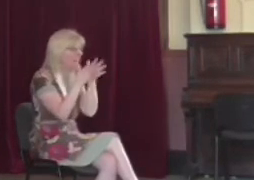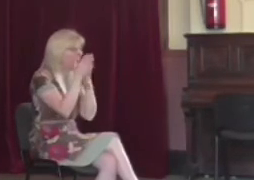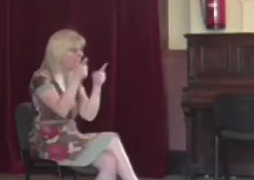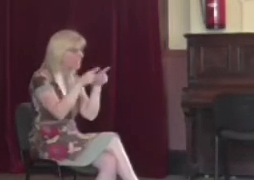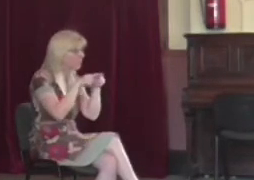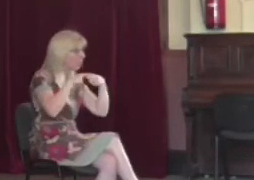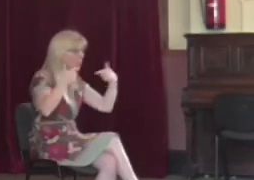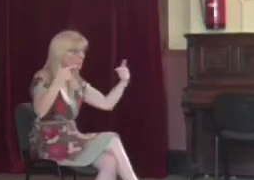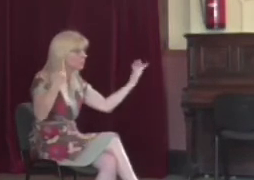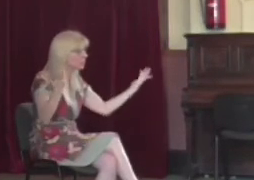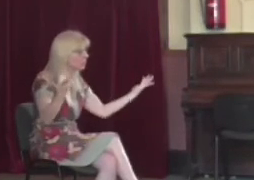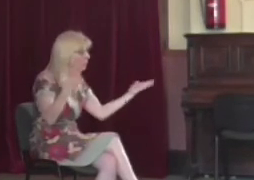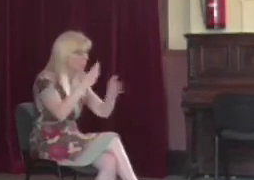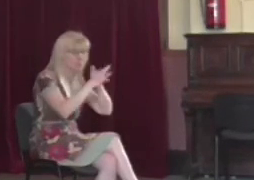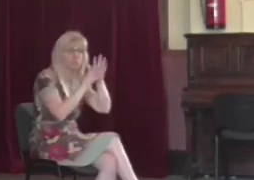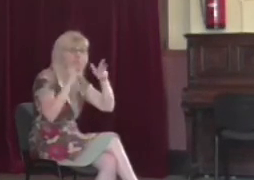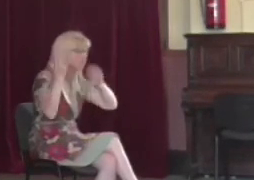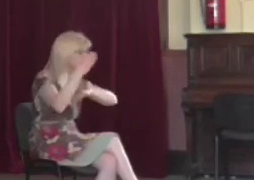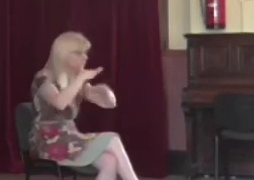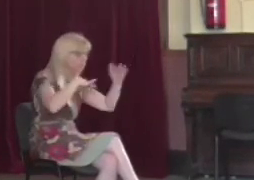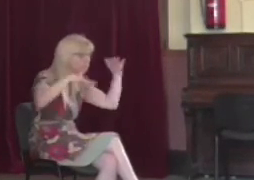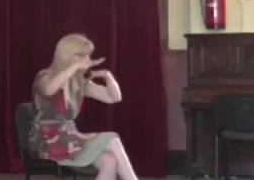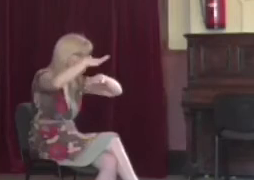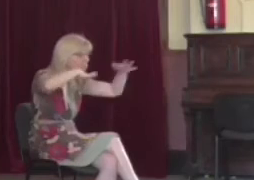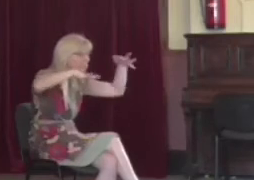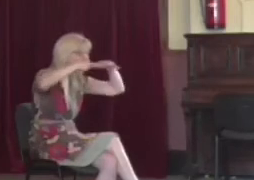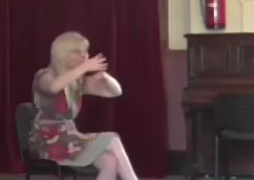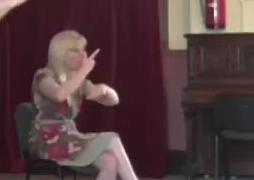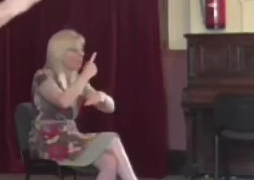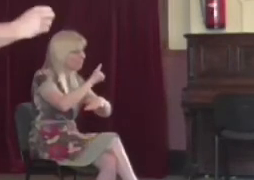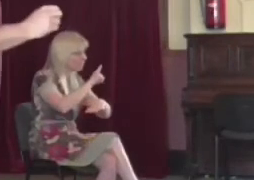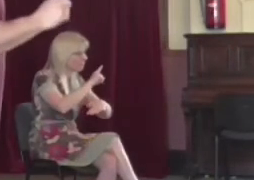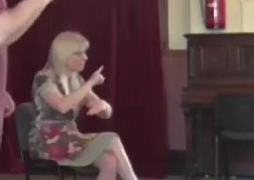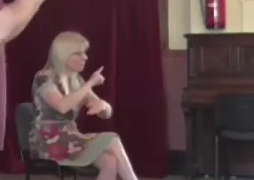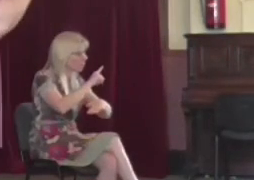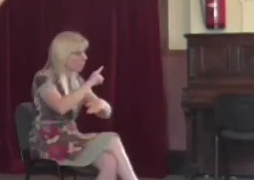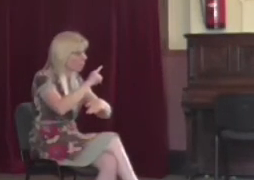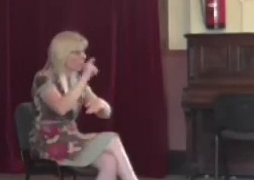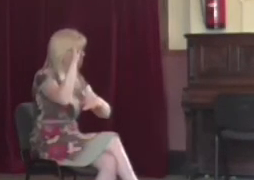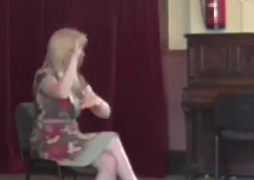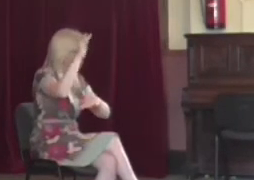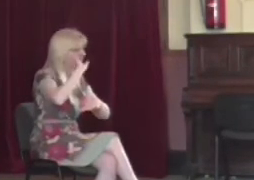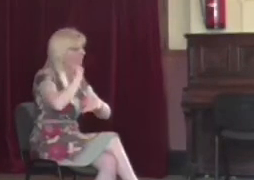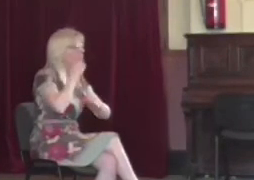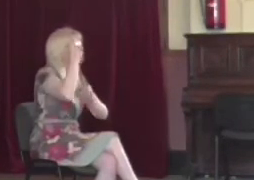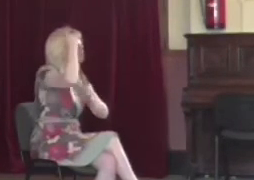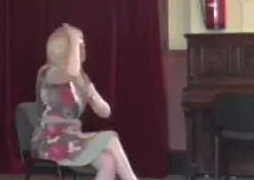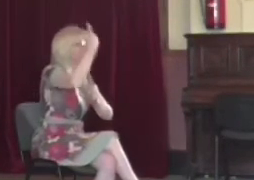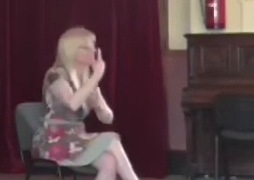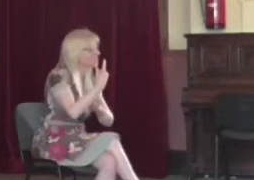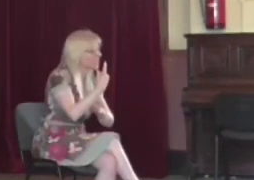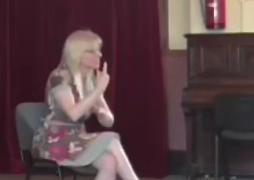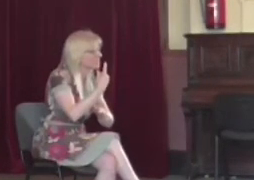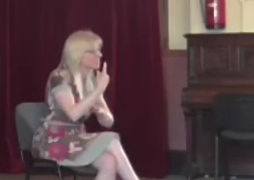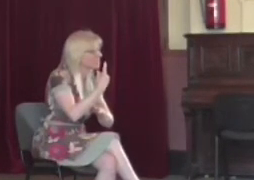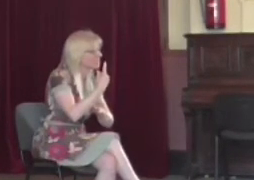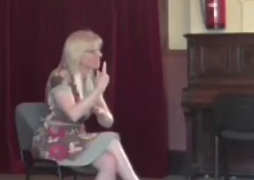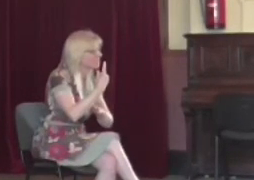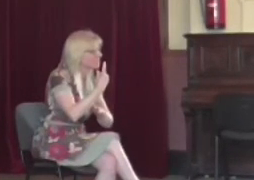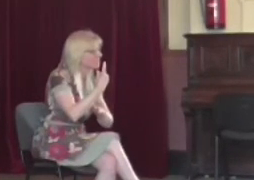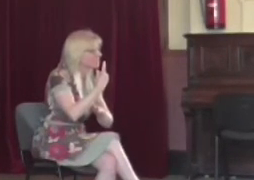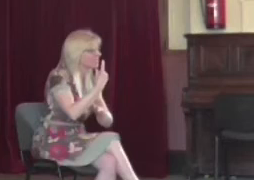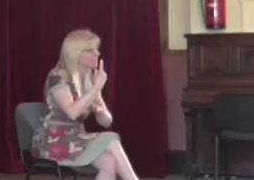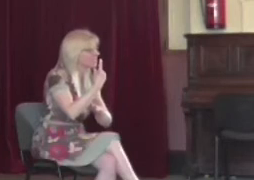anybody. But that person might miss out on the encounter of Jesus because of our fear.